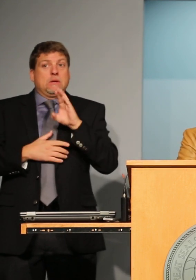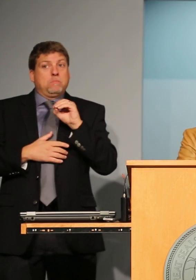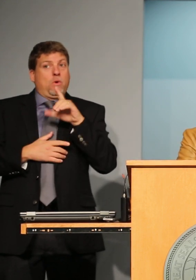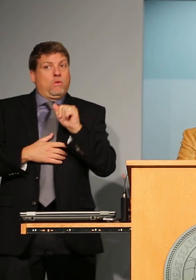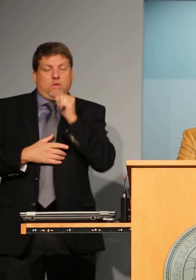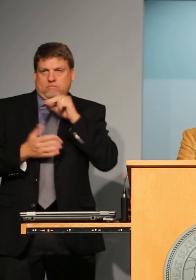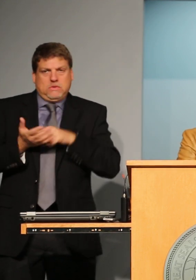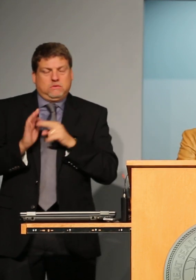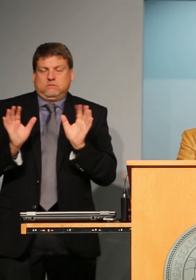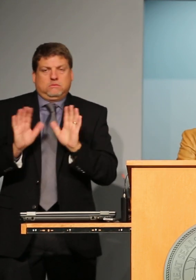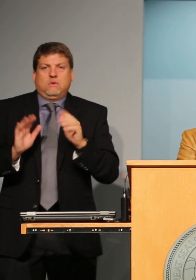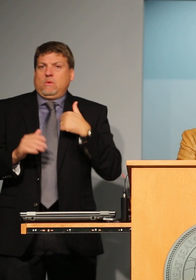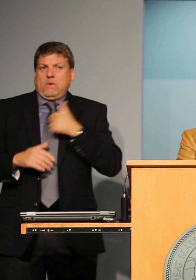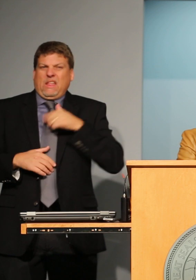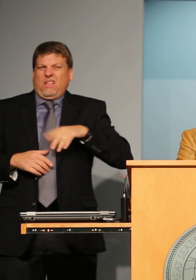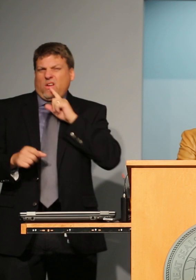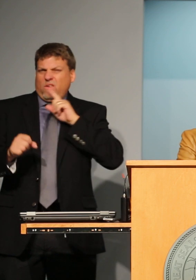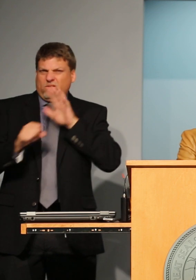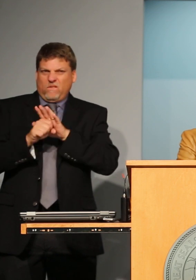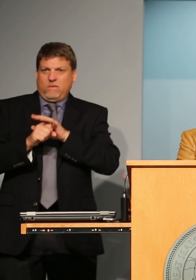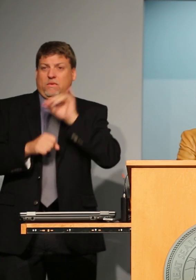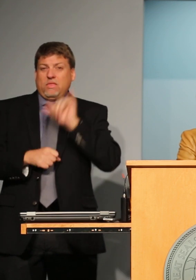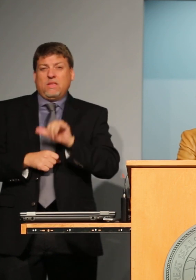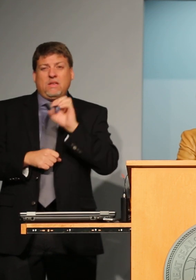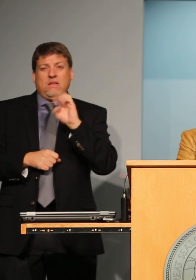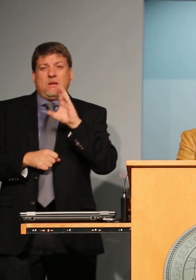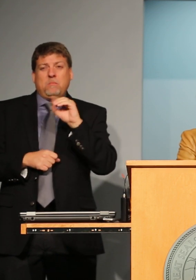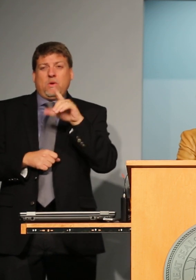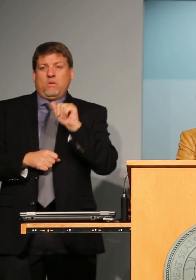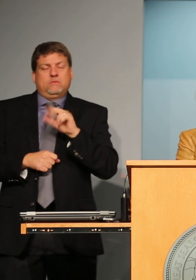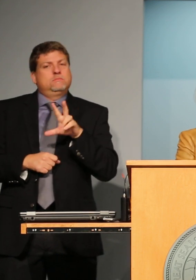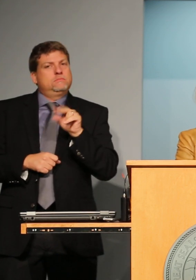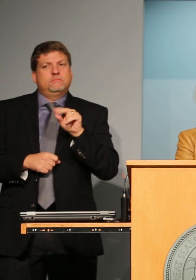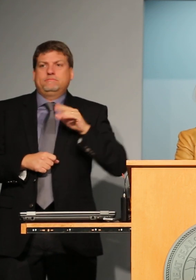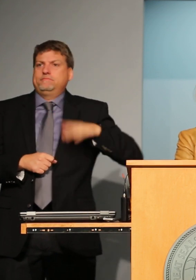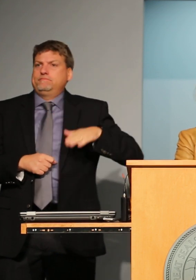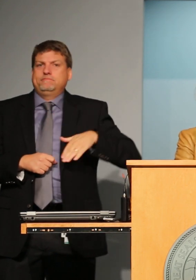not confirmed that this is a case of Ebola.